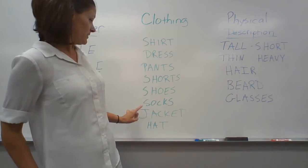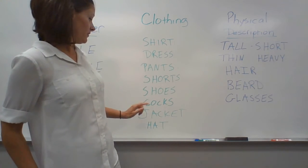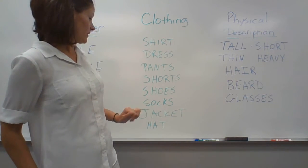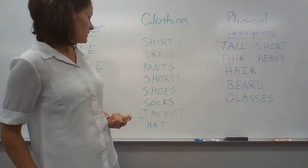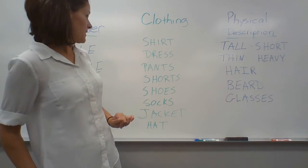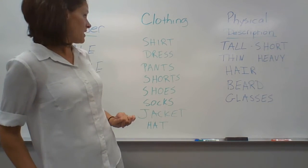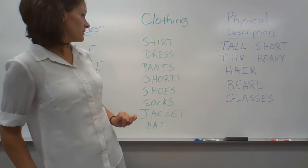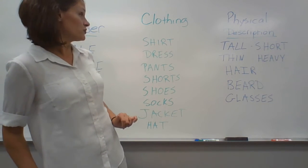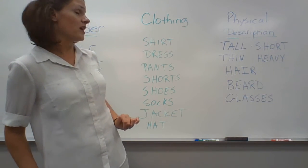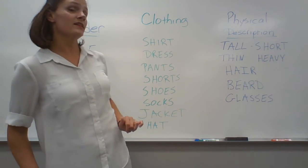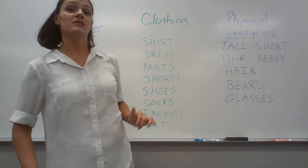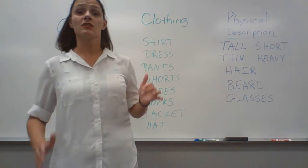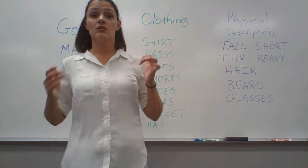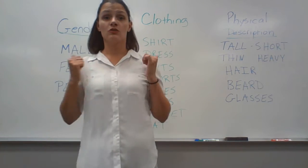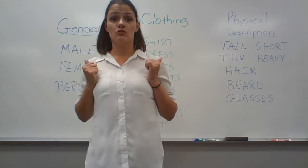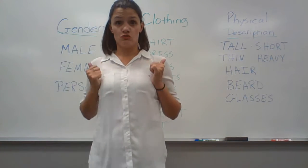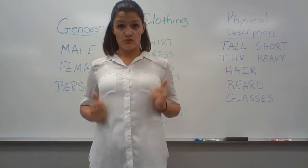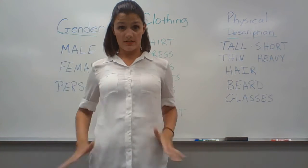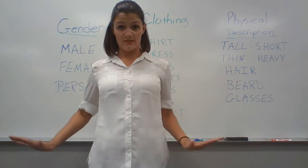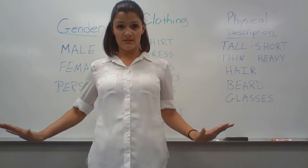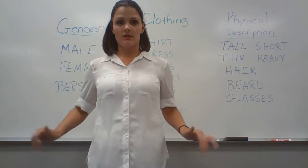here, and I apologize.